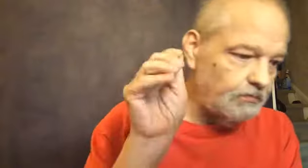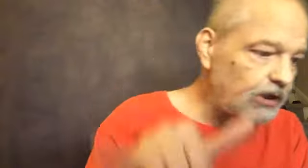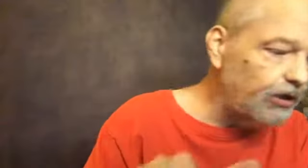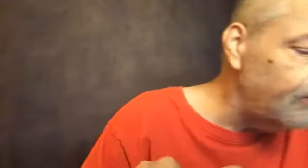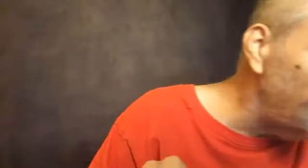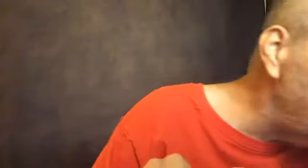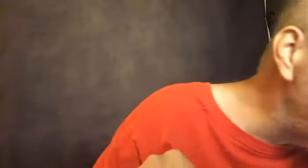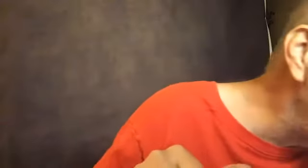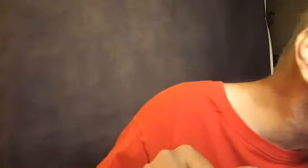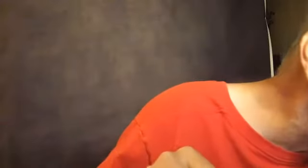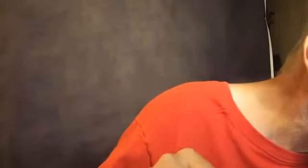Okay.